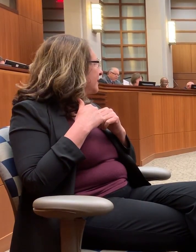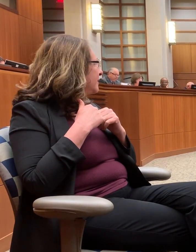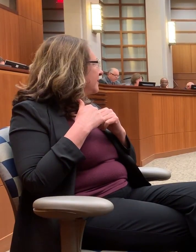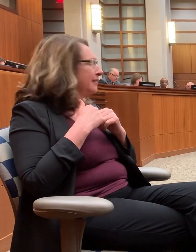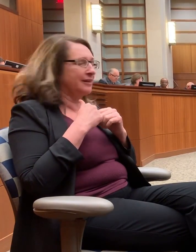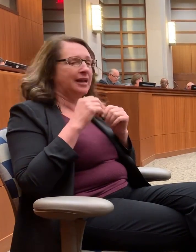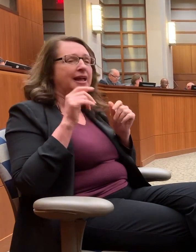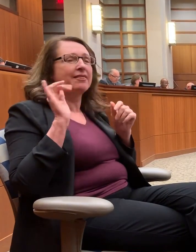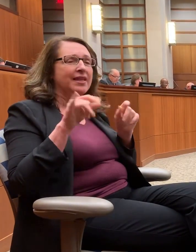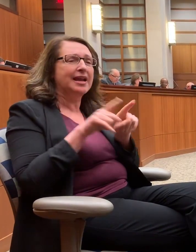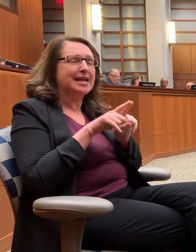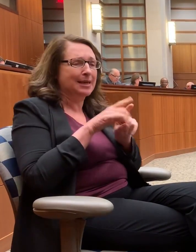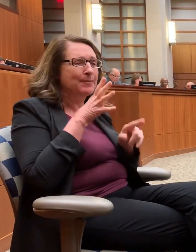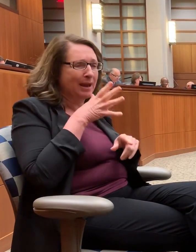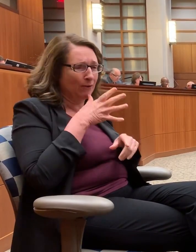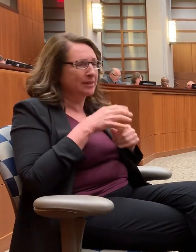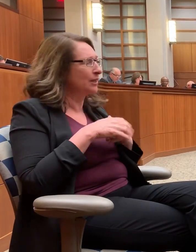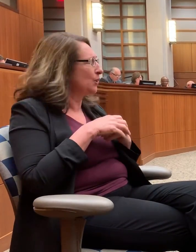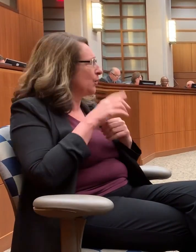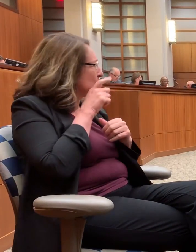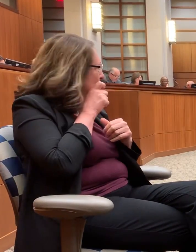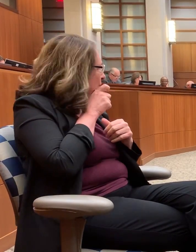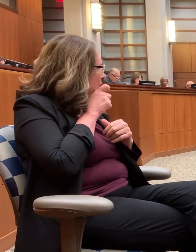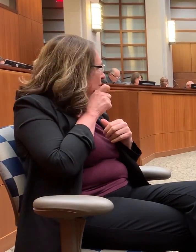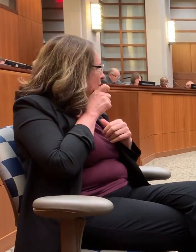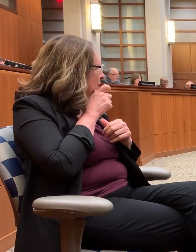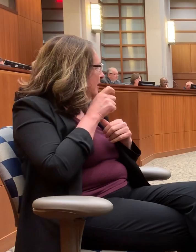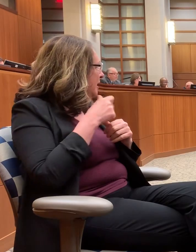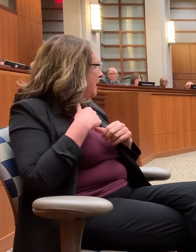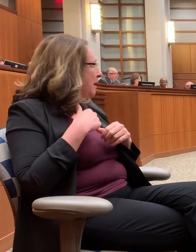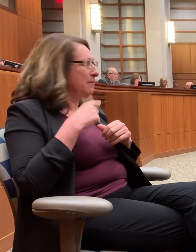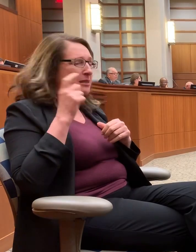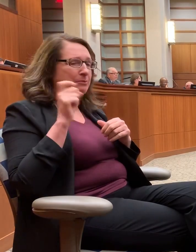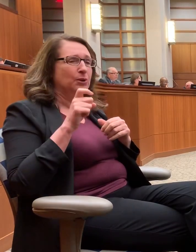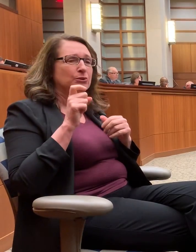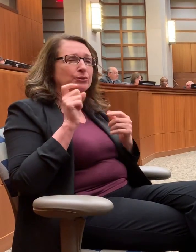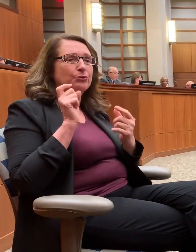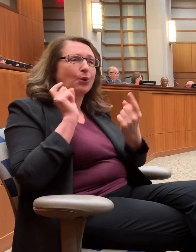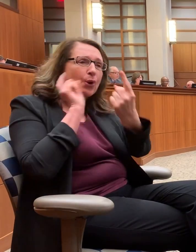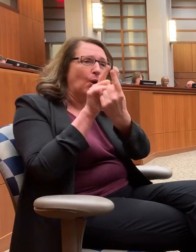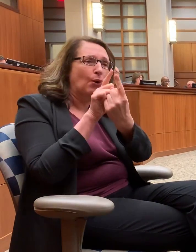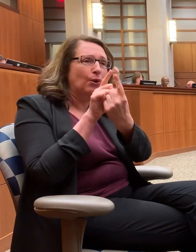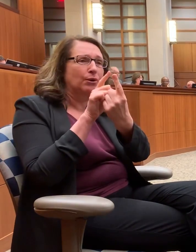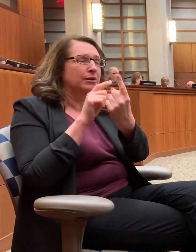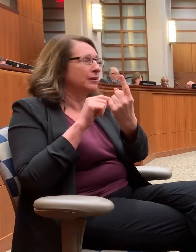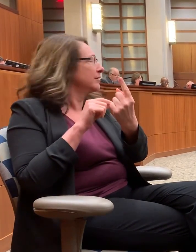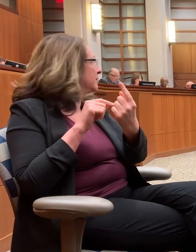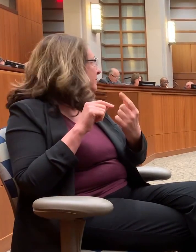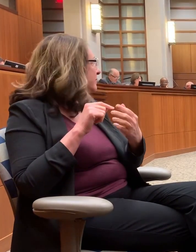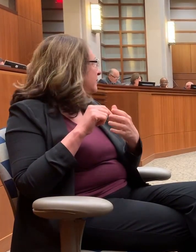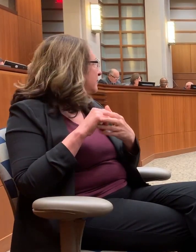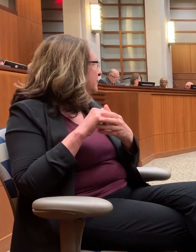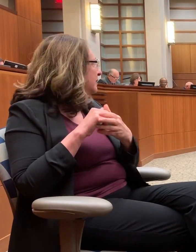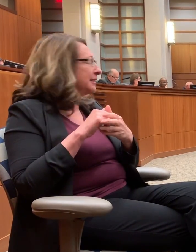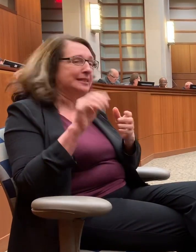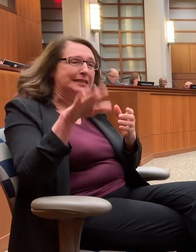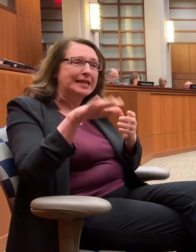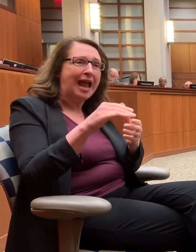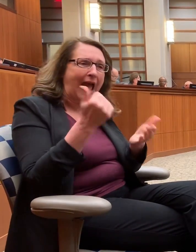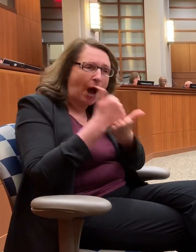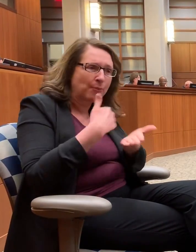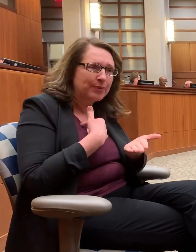that as a parent who I'm supposed to go to stay and help